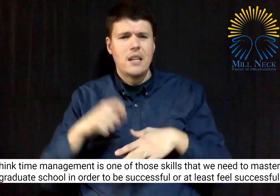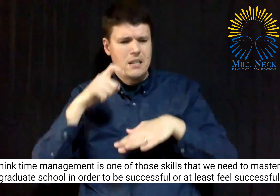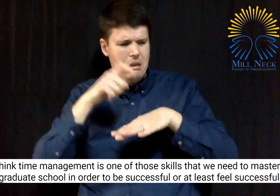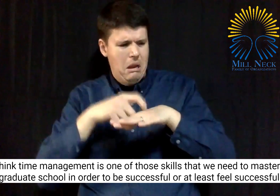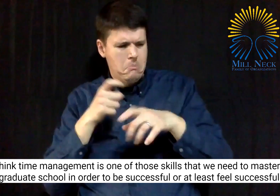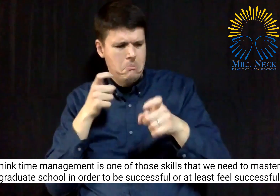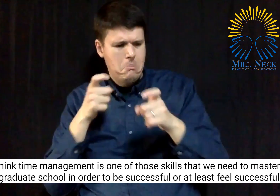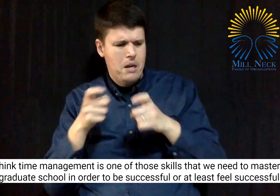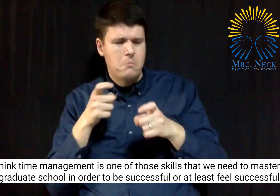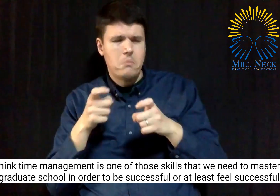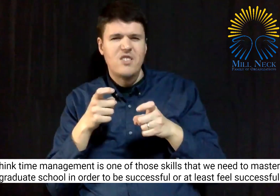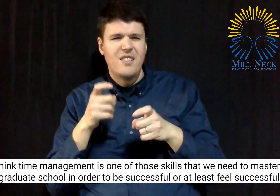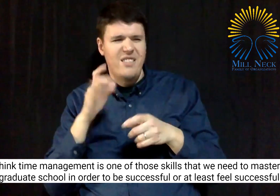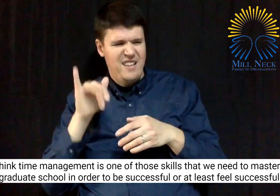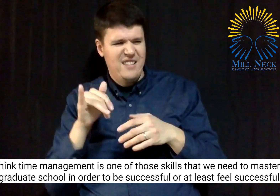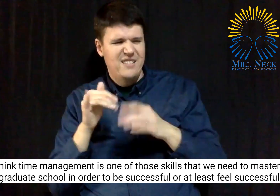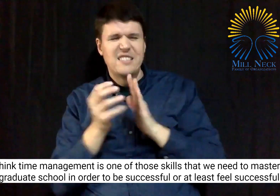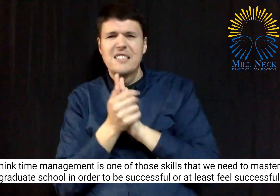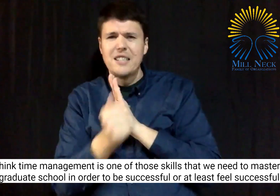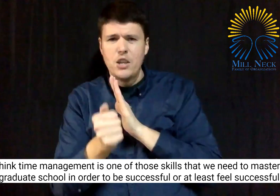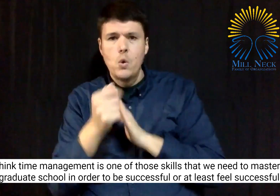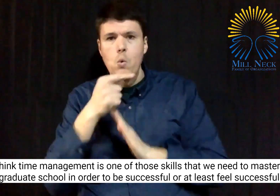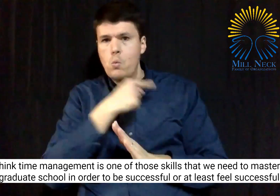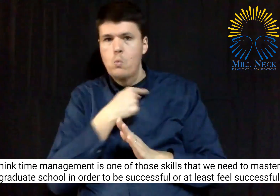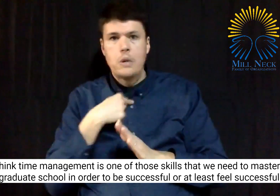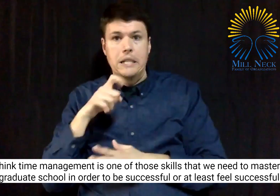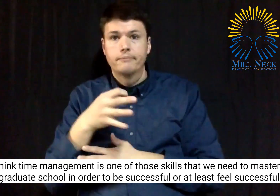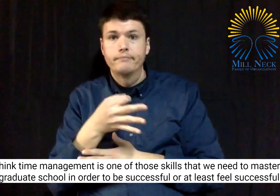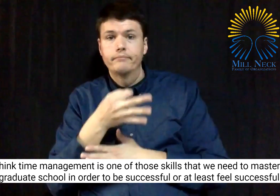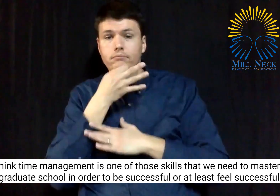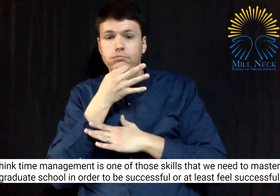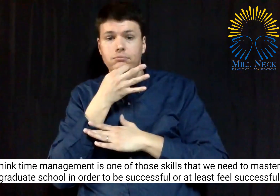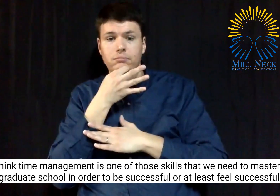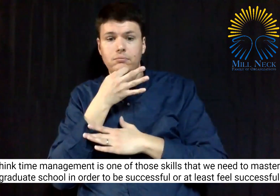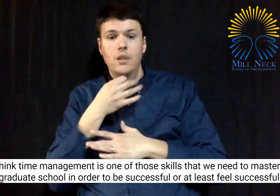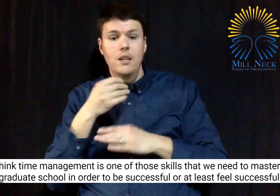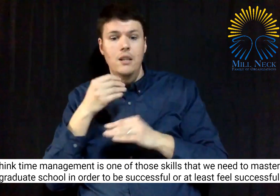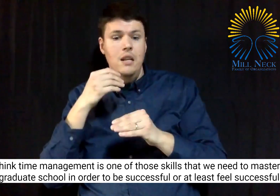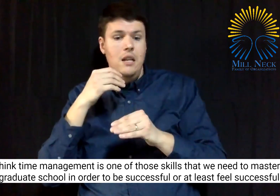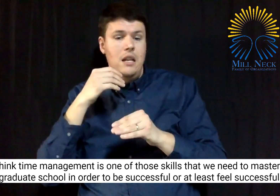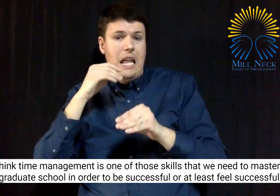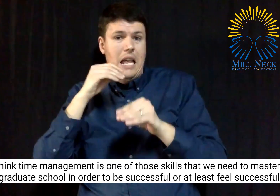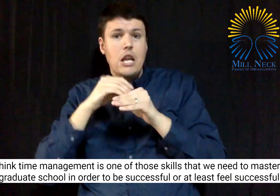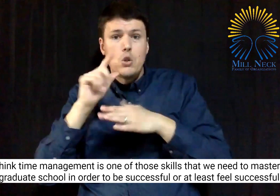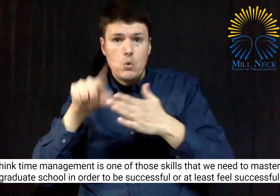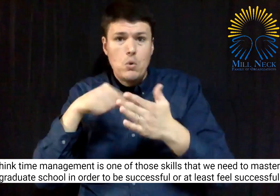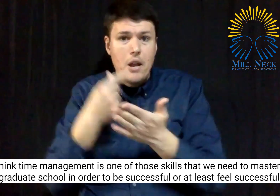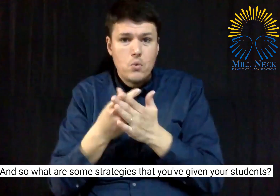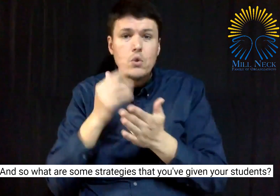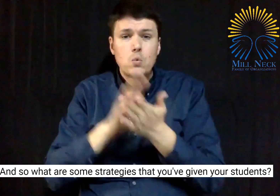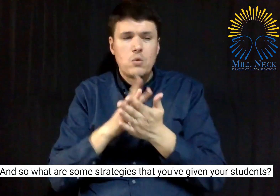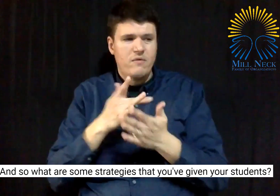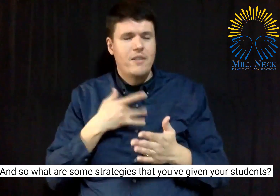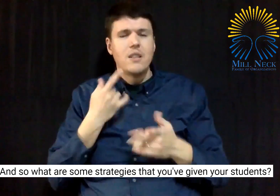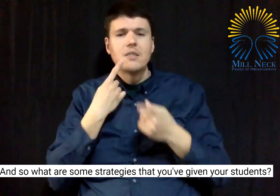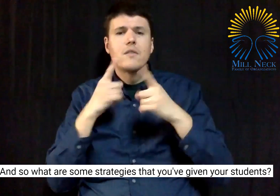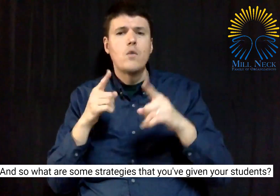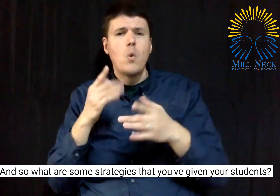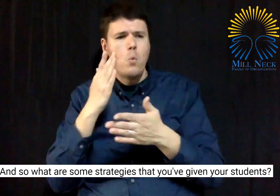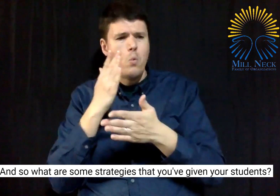that really we need to master in graduate school in order to be successful, or at least feel successful. And so what are some strategies that you have given